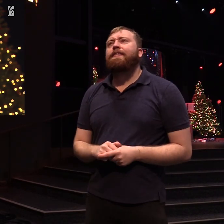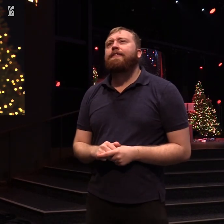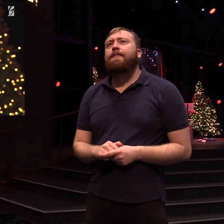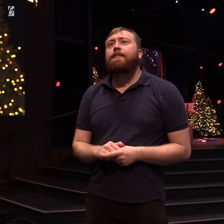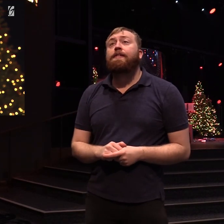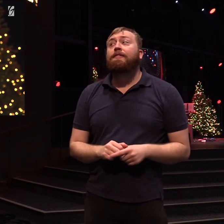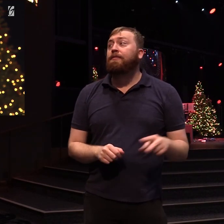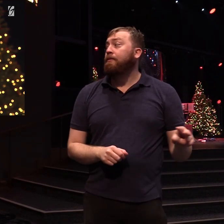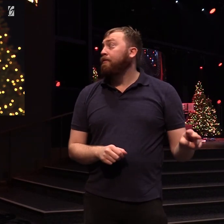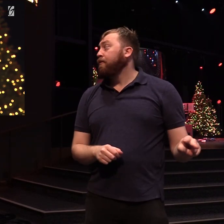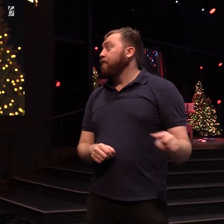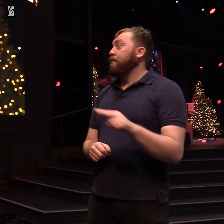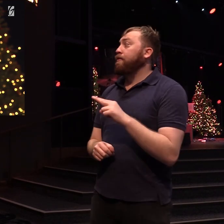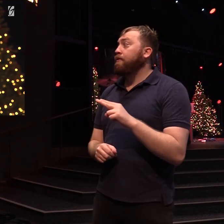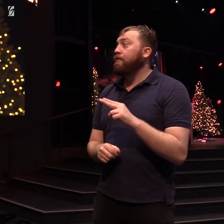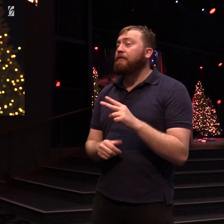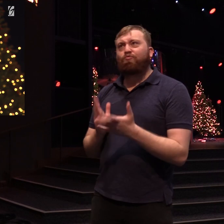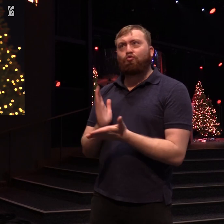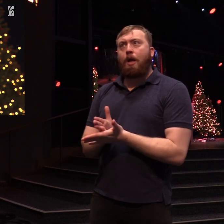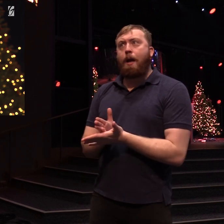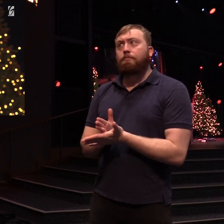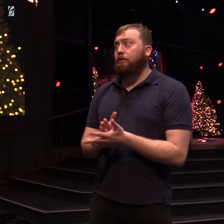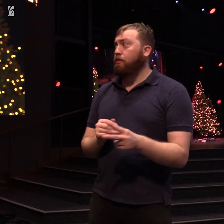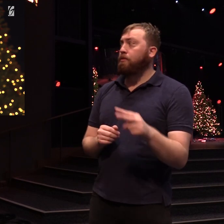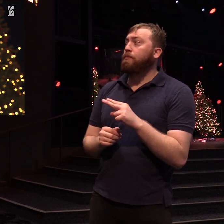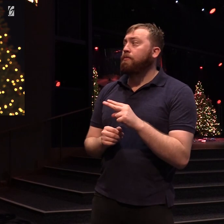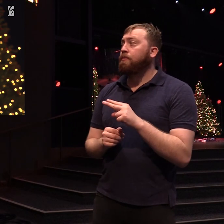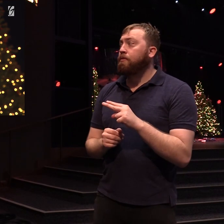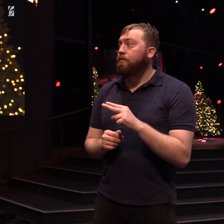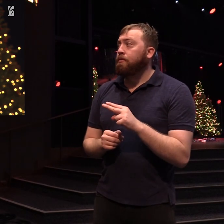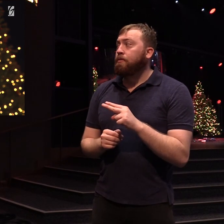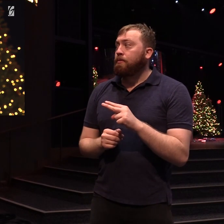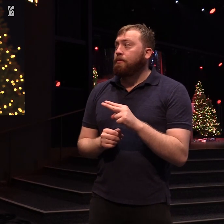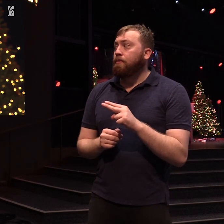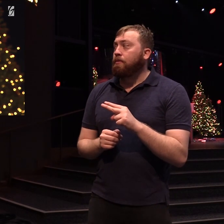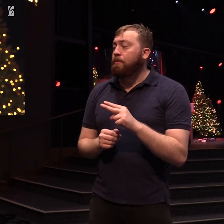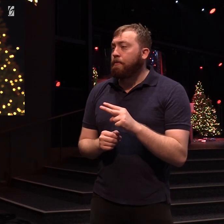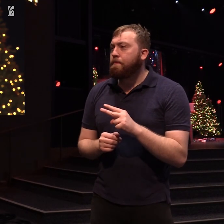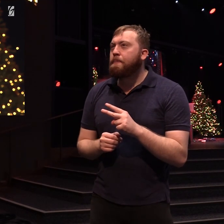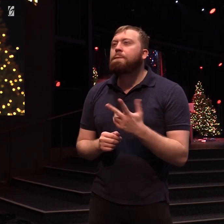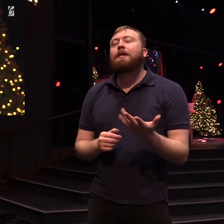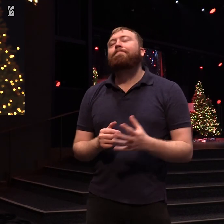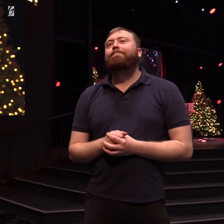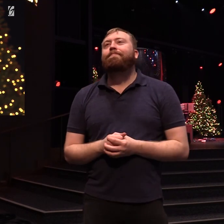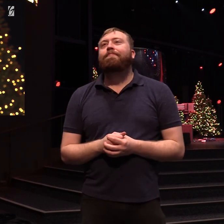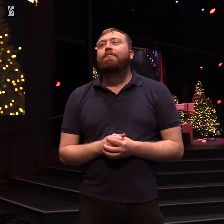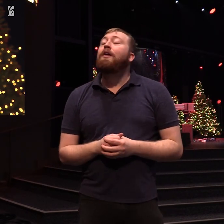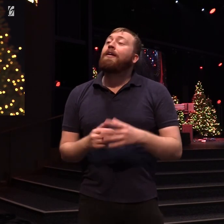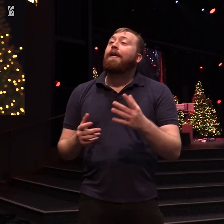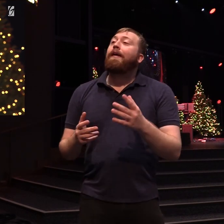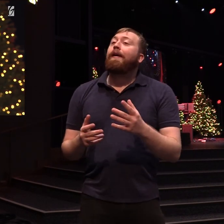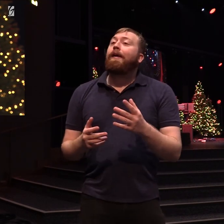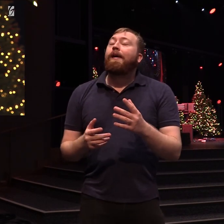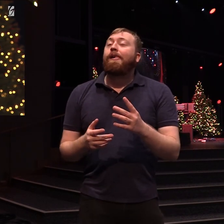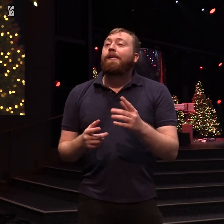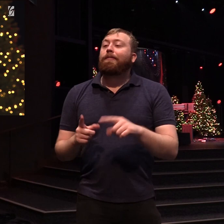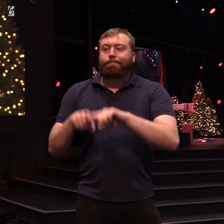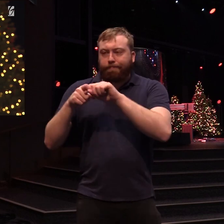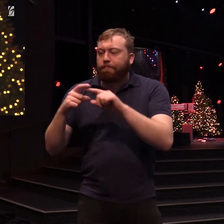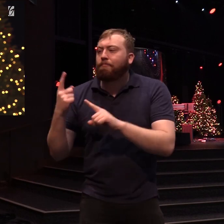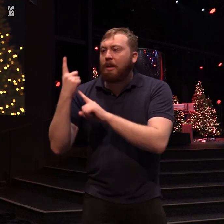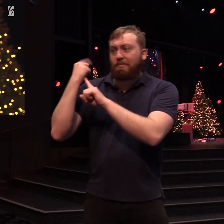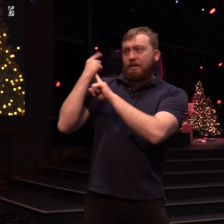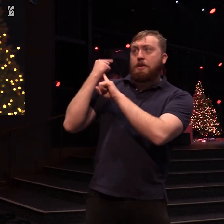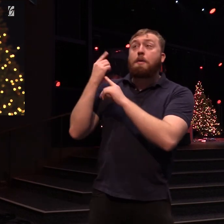And the Nazarene couple stopped and turned. A year ago, Joseph might have taken offense at